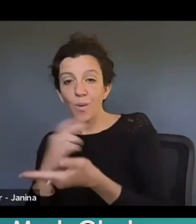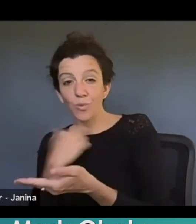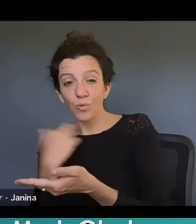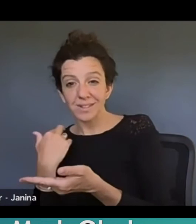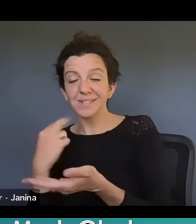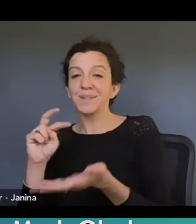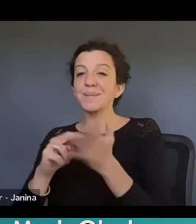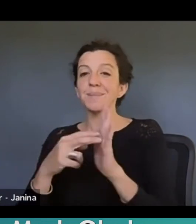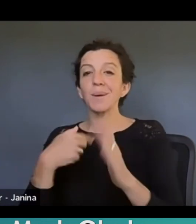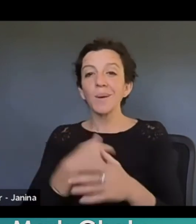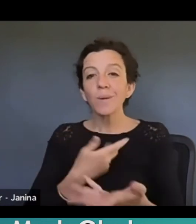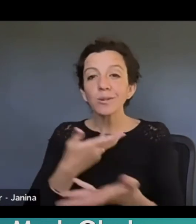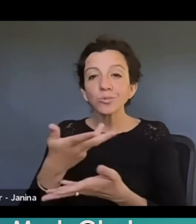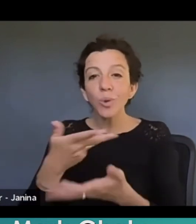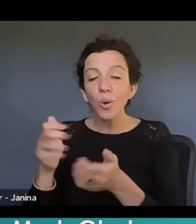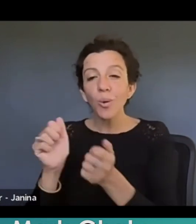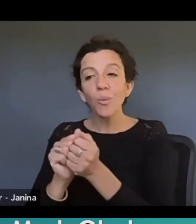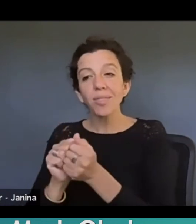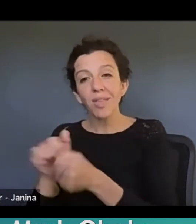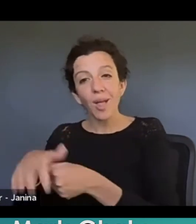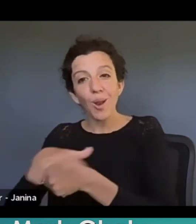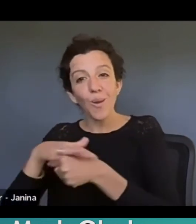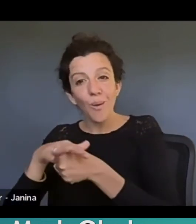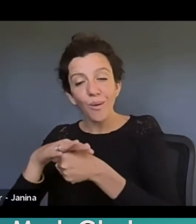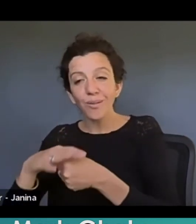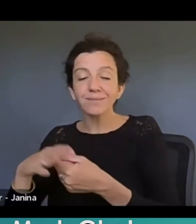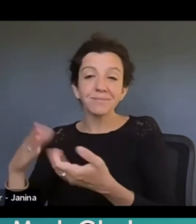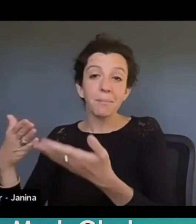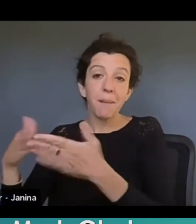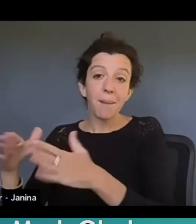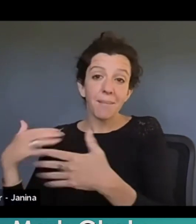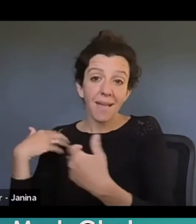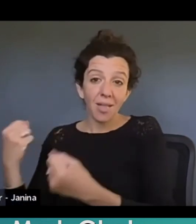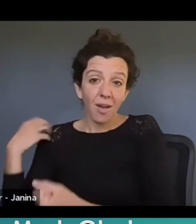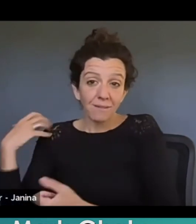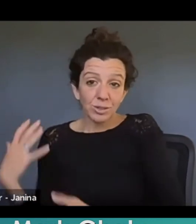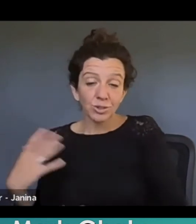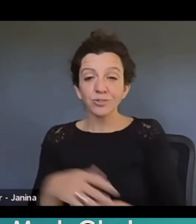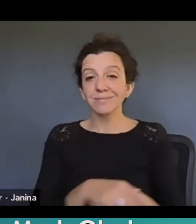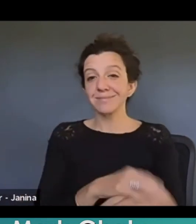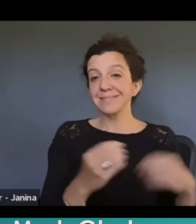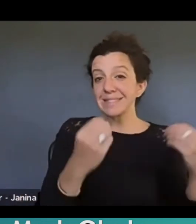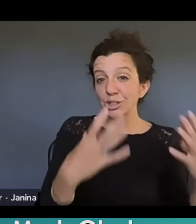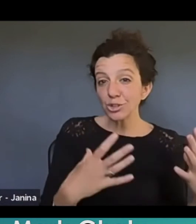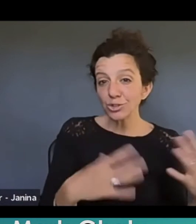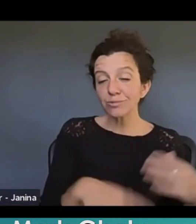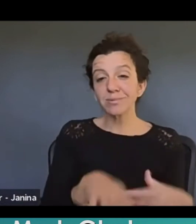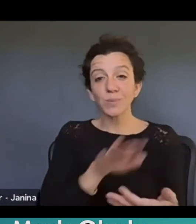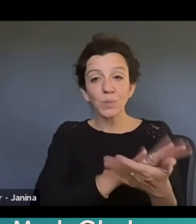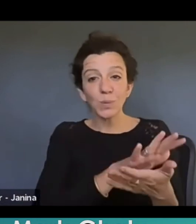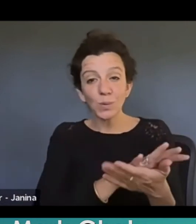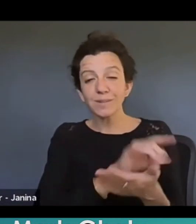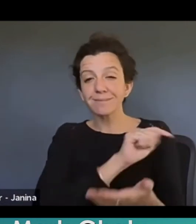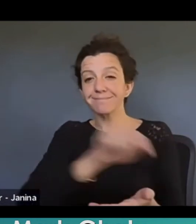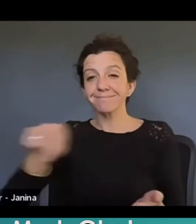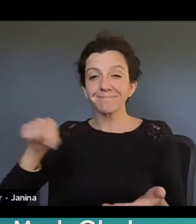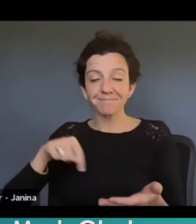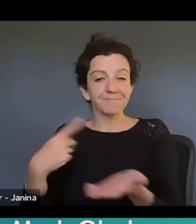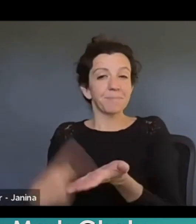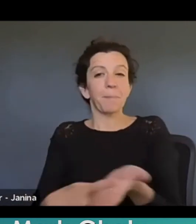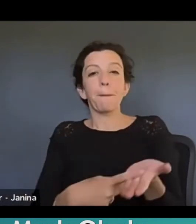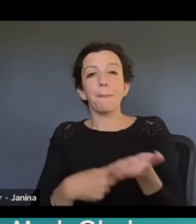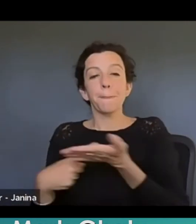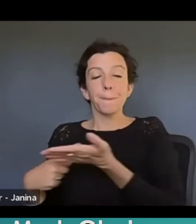entities, both on the public health side and on the education side. And as we continue to improve the situation